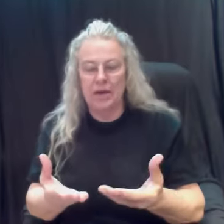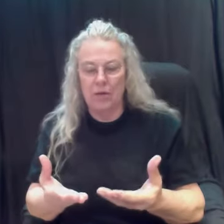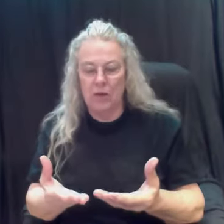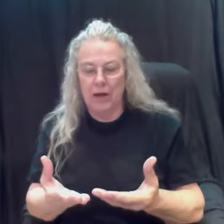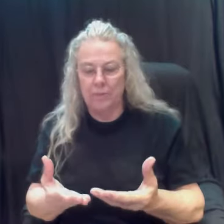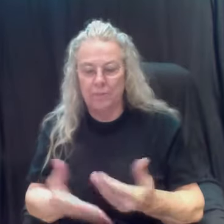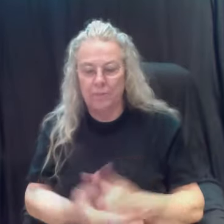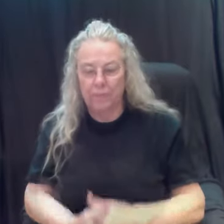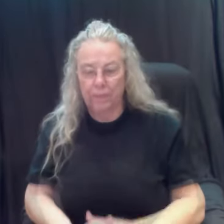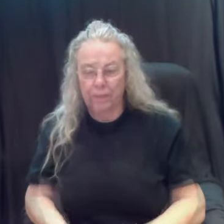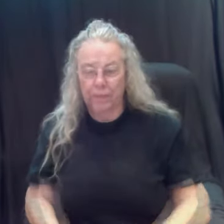way.